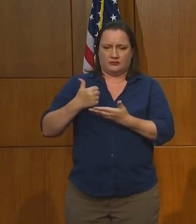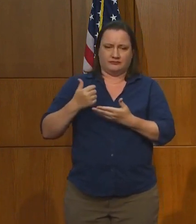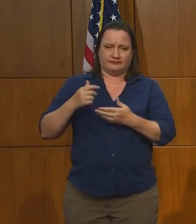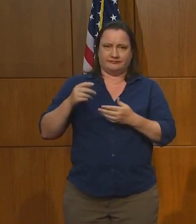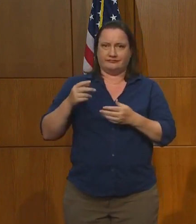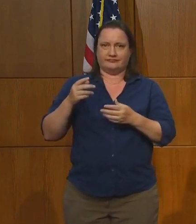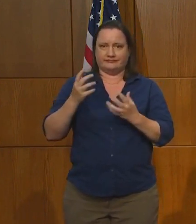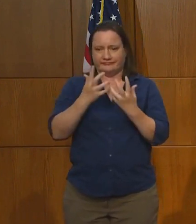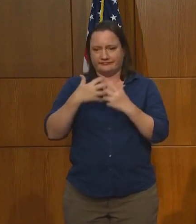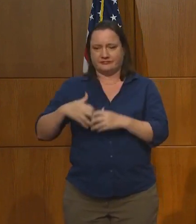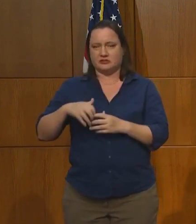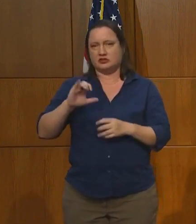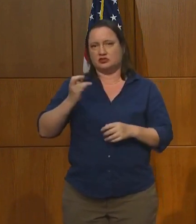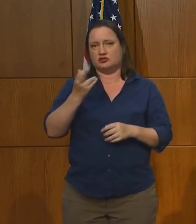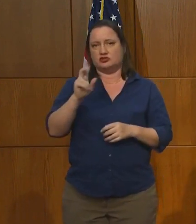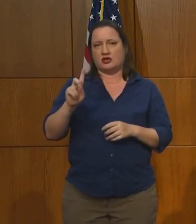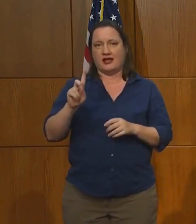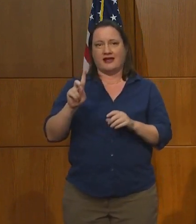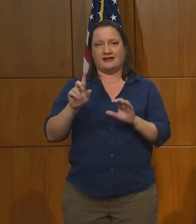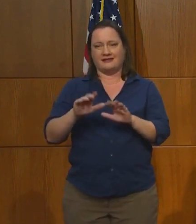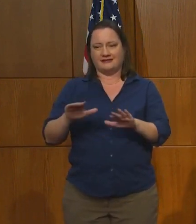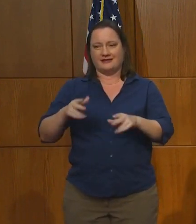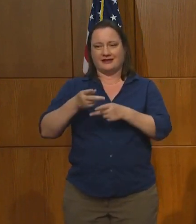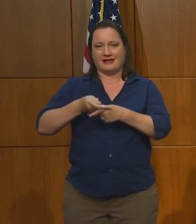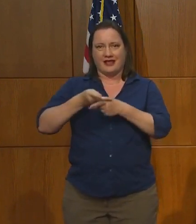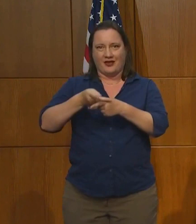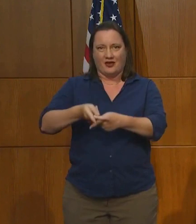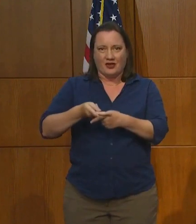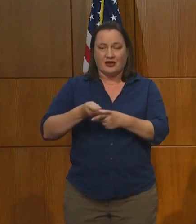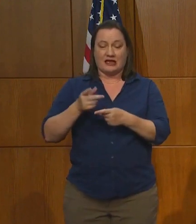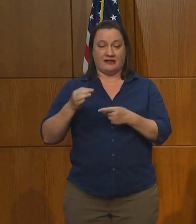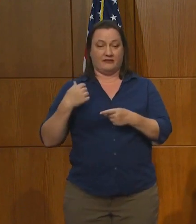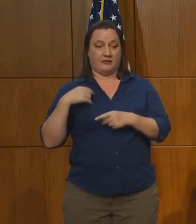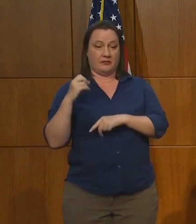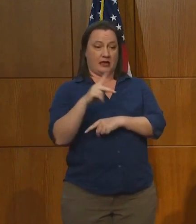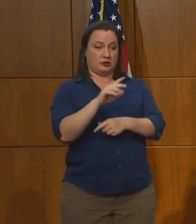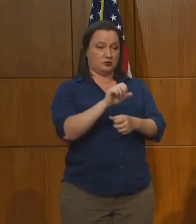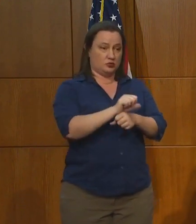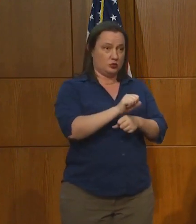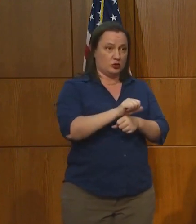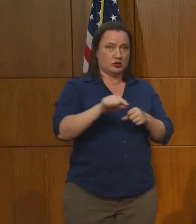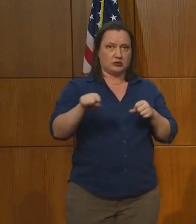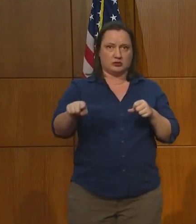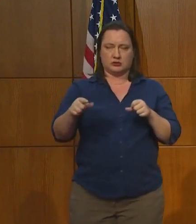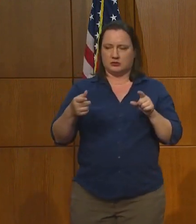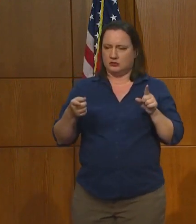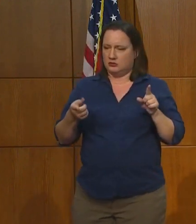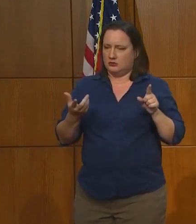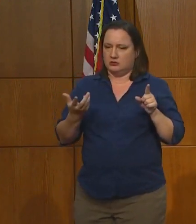And then even simple situations where folks are living in units and don't have air conditioning. They